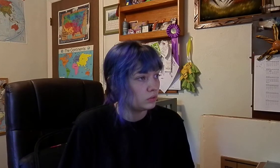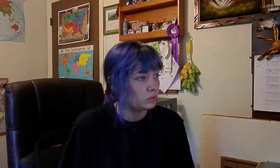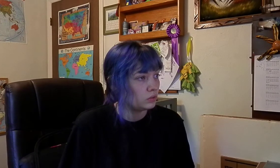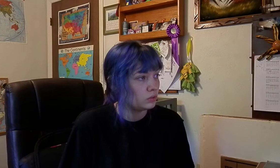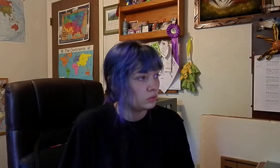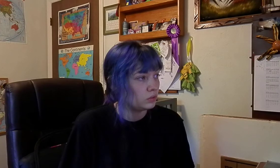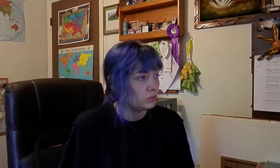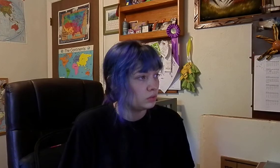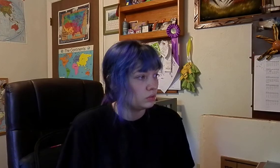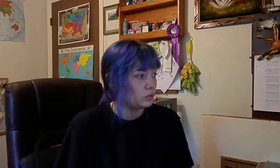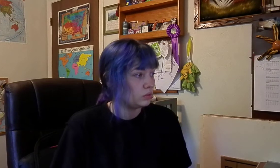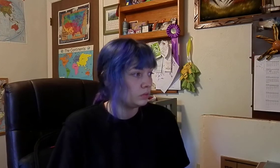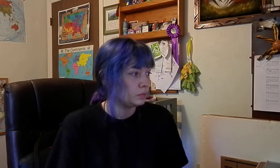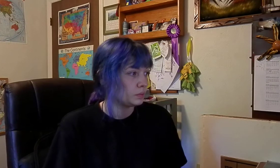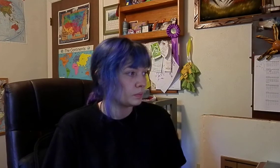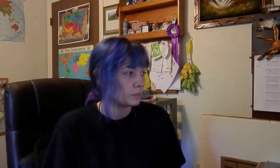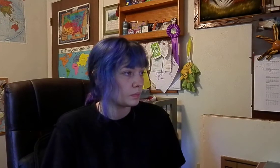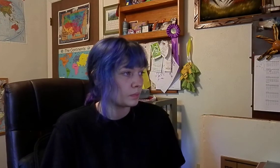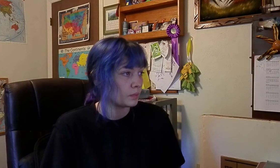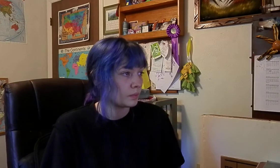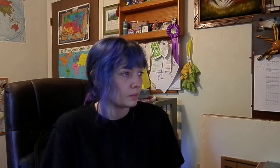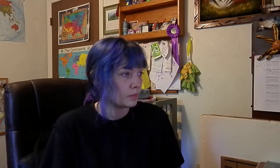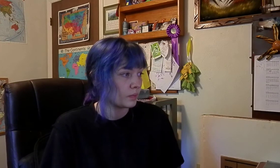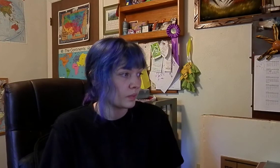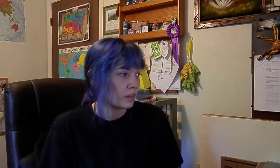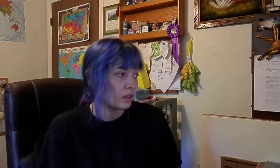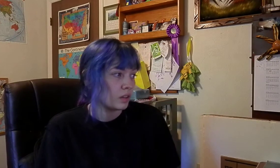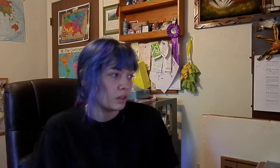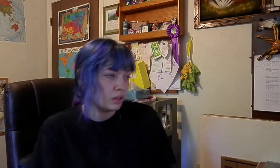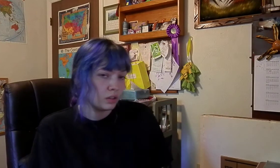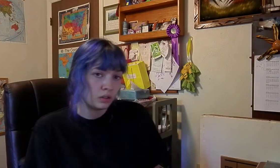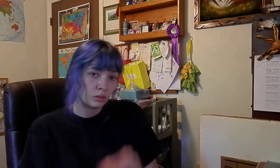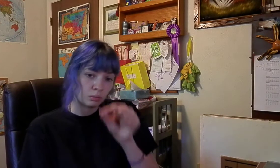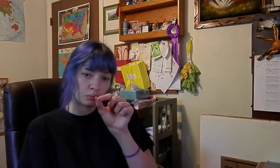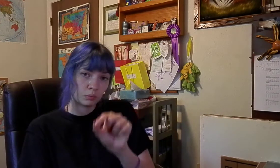yeah, 0.20. Yeah, I'm making you nervous. Okay.